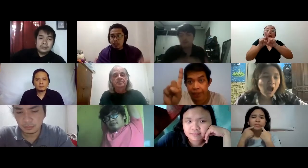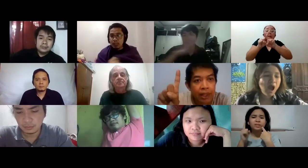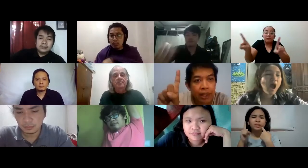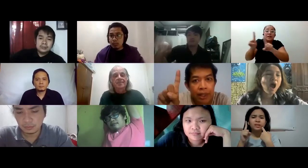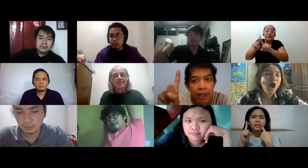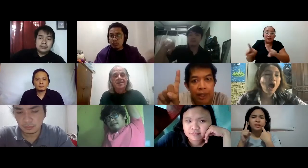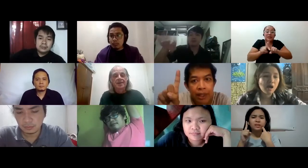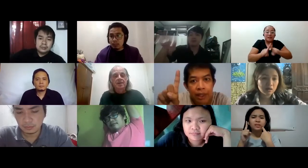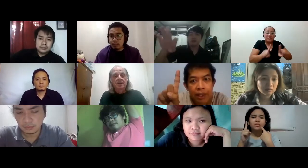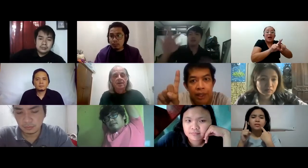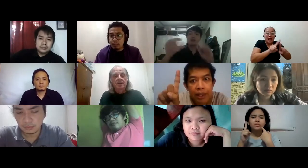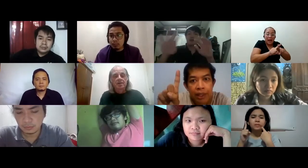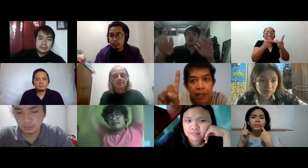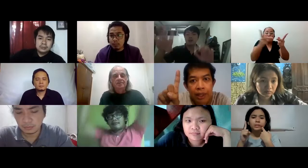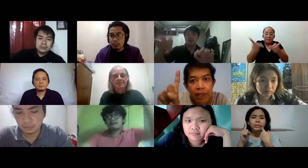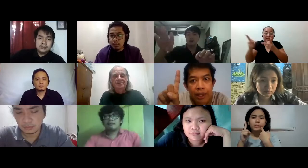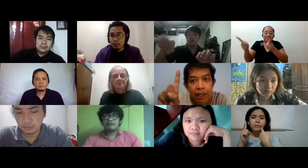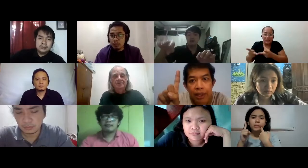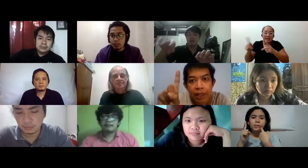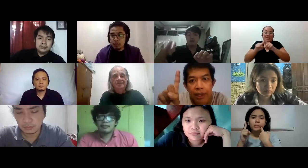communities.